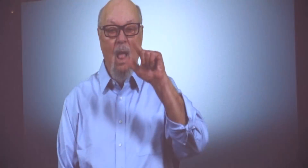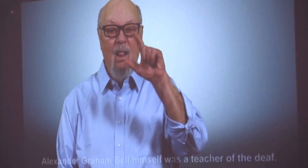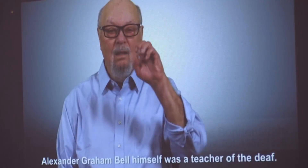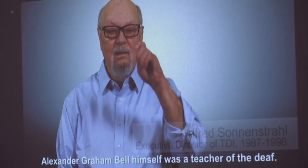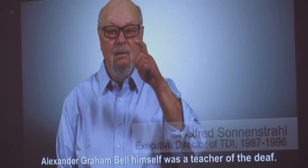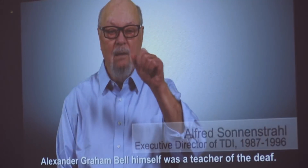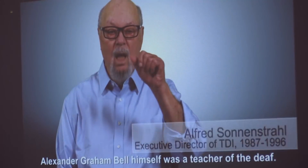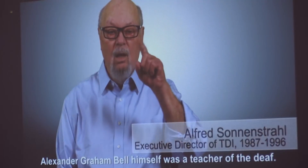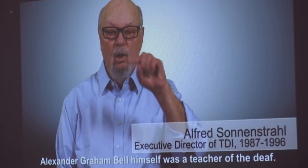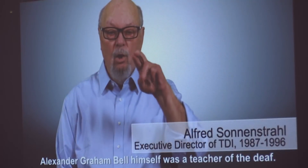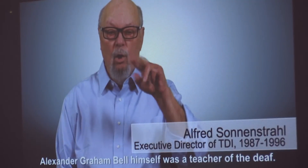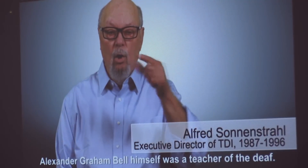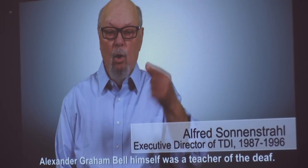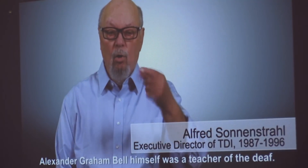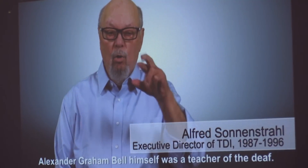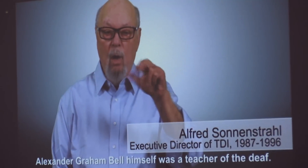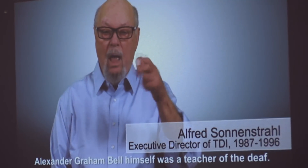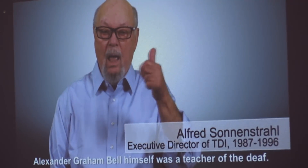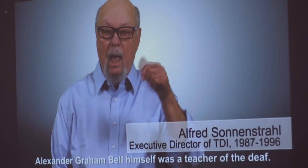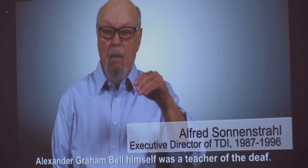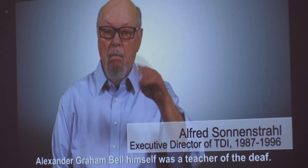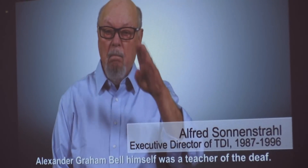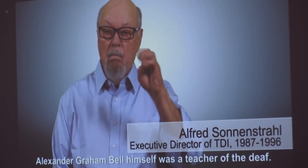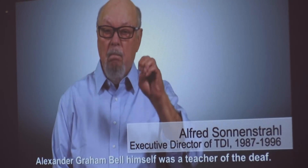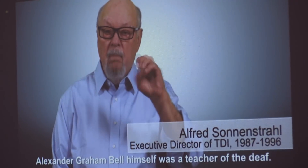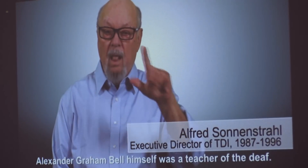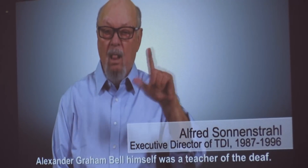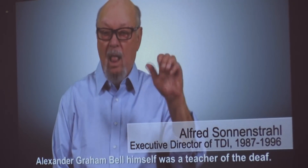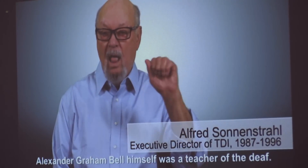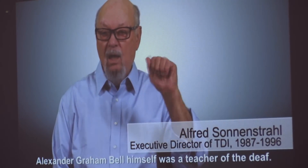Alexander Graham Bell himself was a teacher of the deaf.